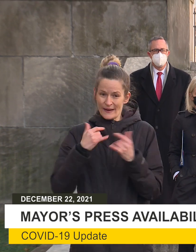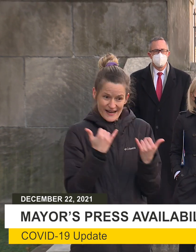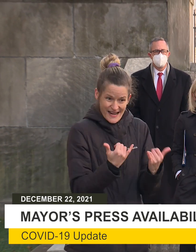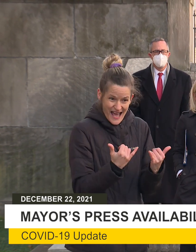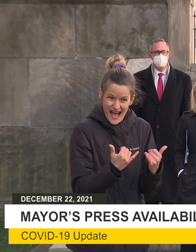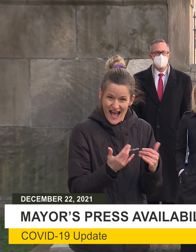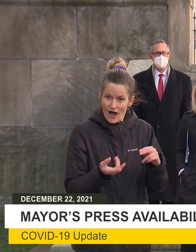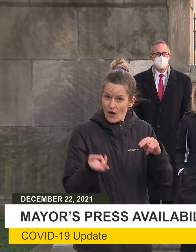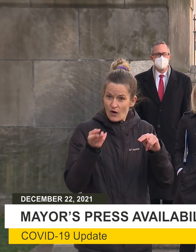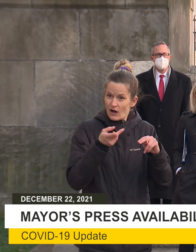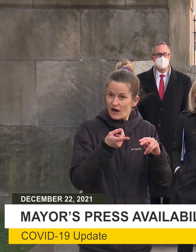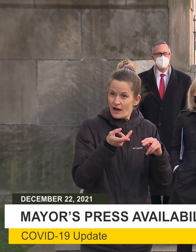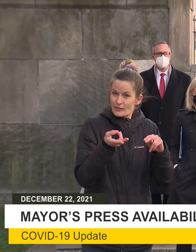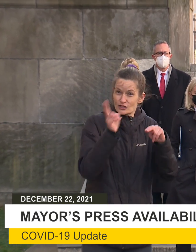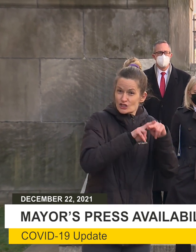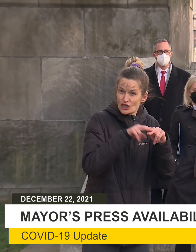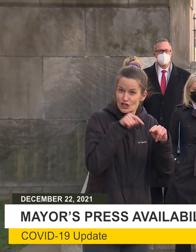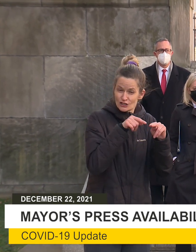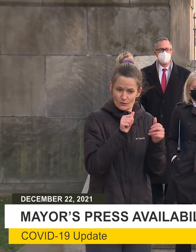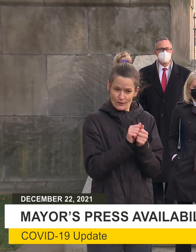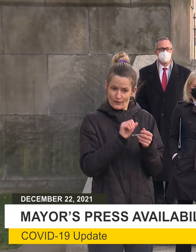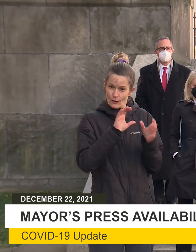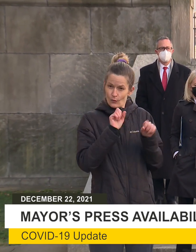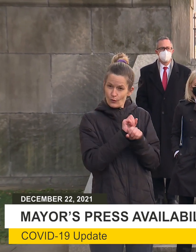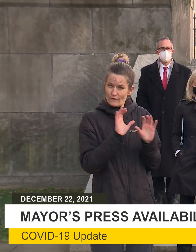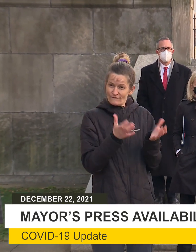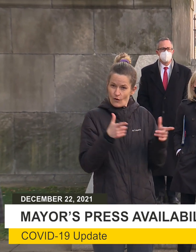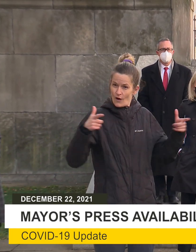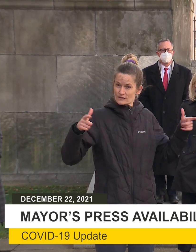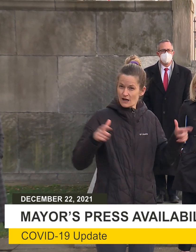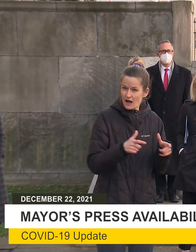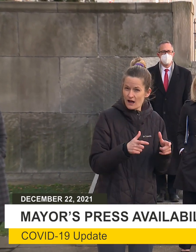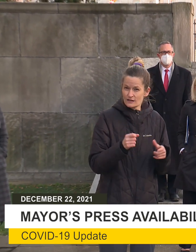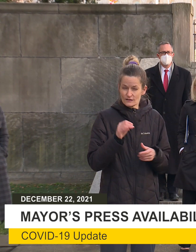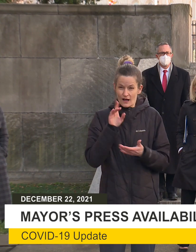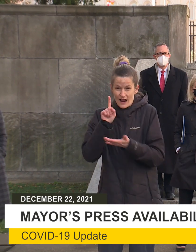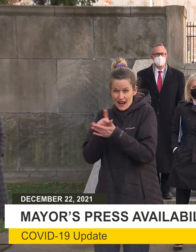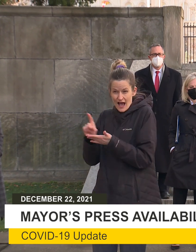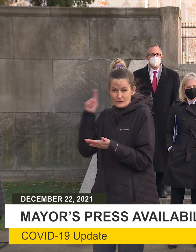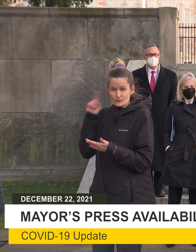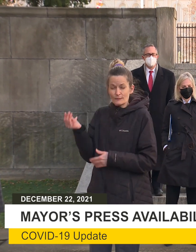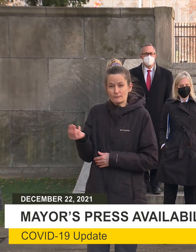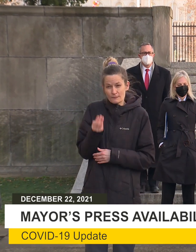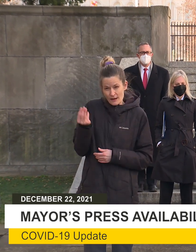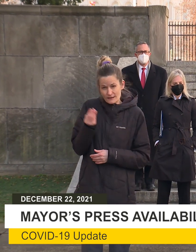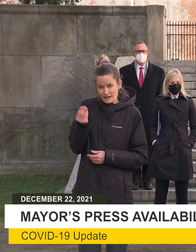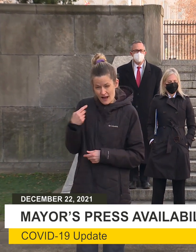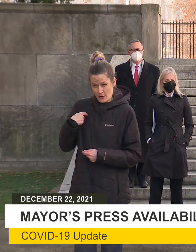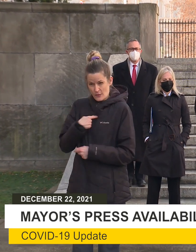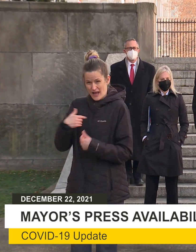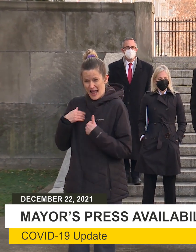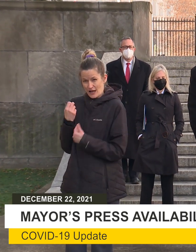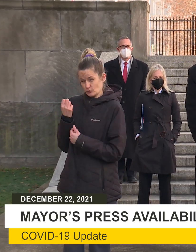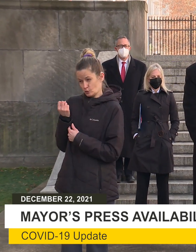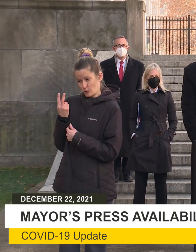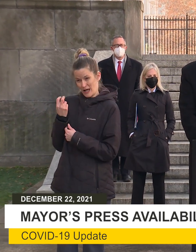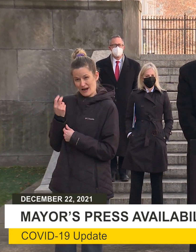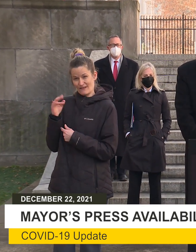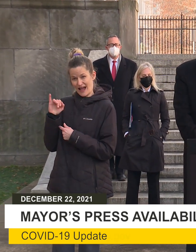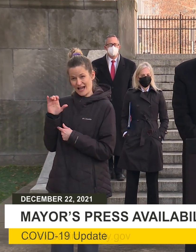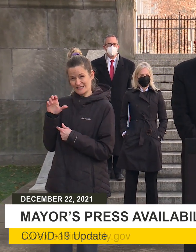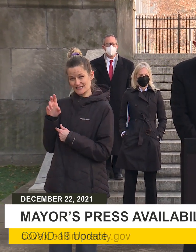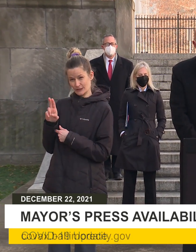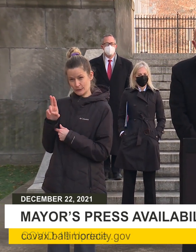for instance. Last Monday, one of our hospitals started with 12 ICU patients in the emergency room, and there were